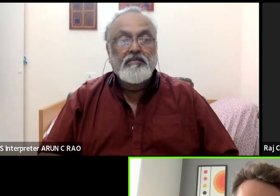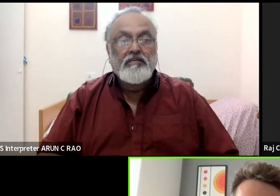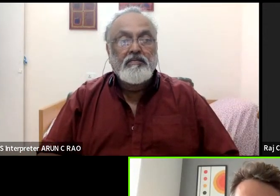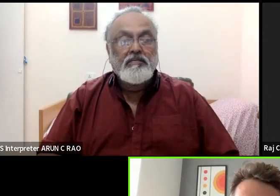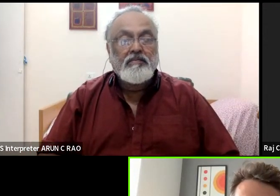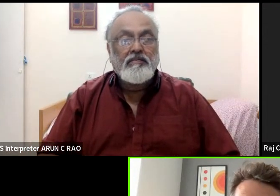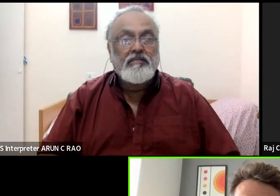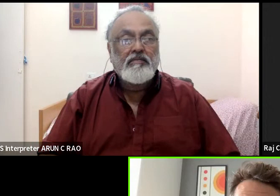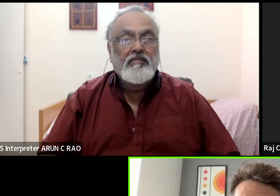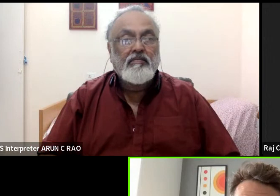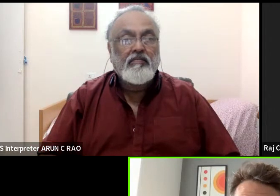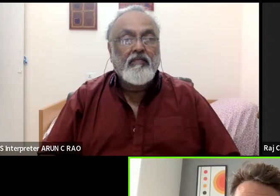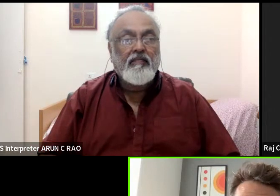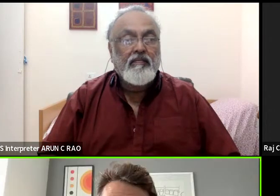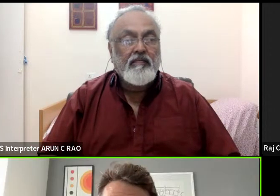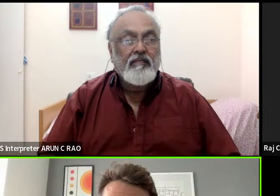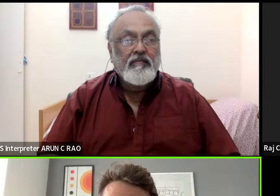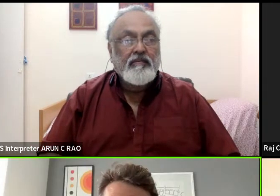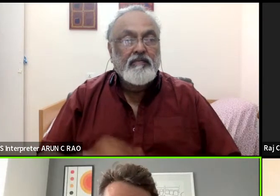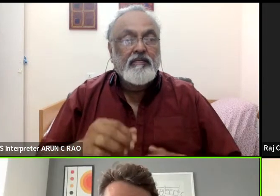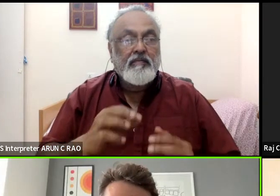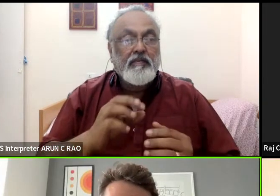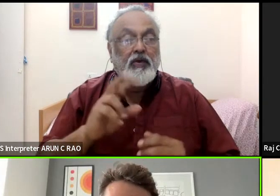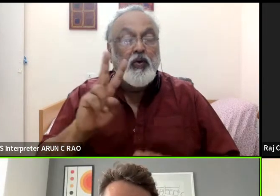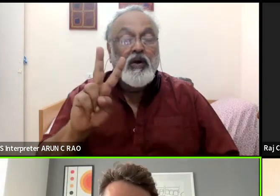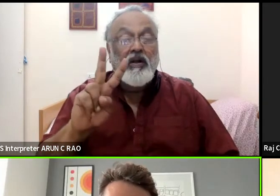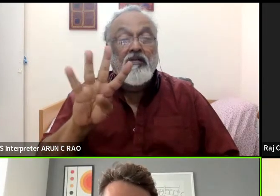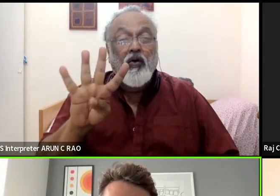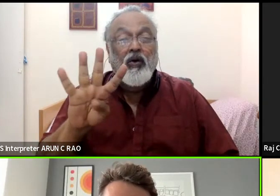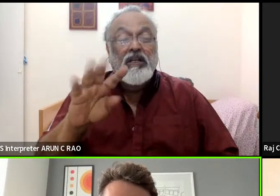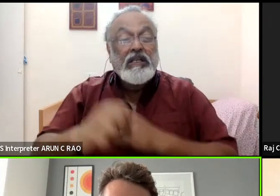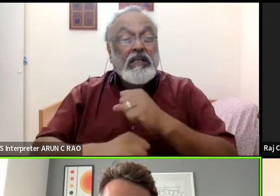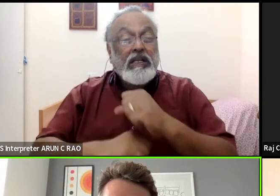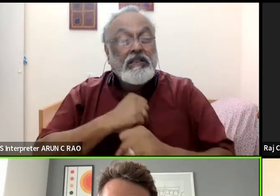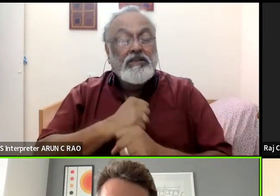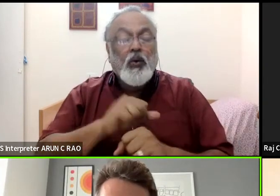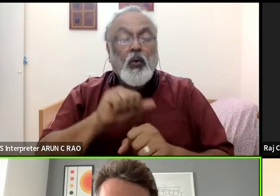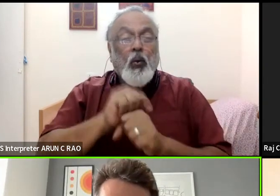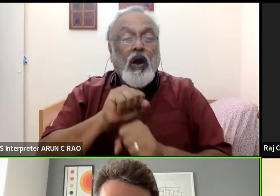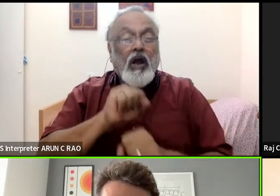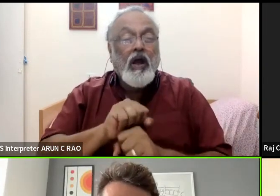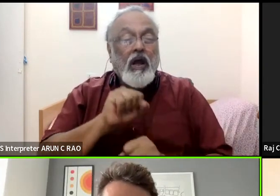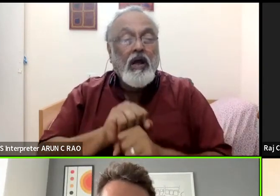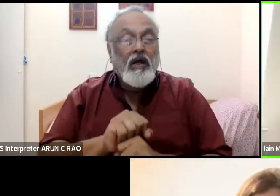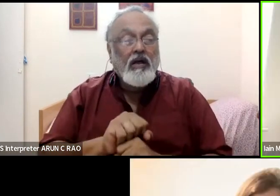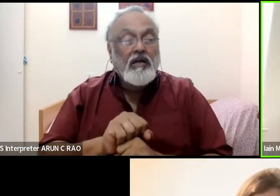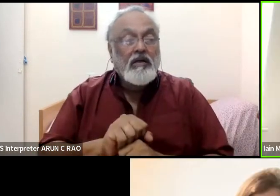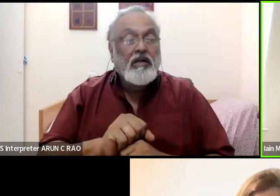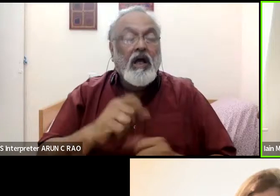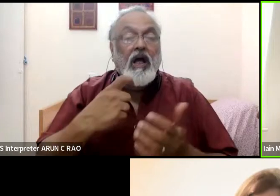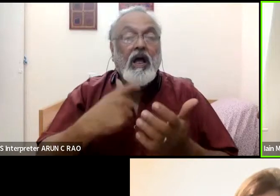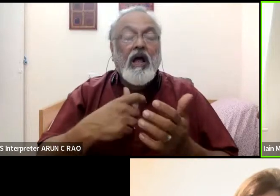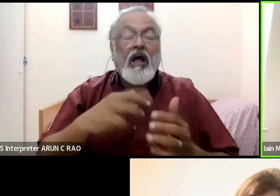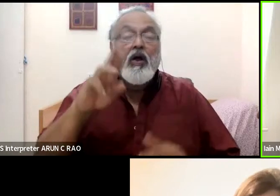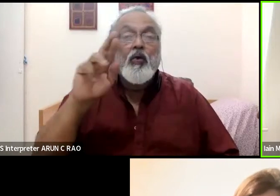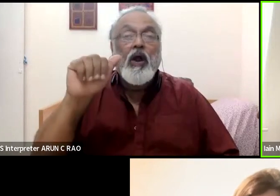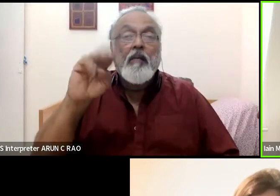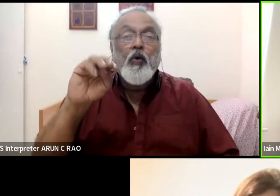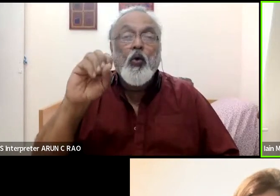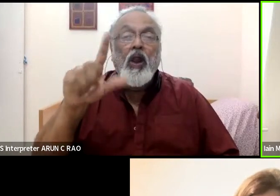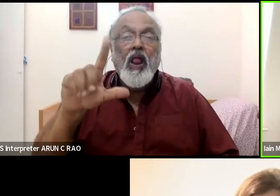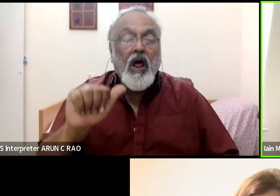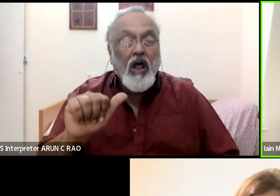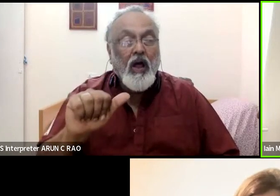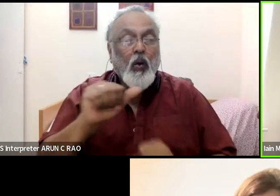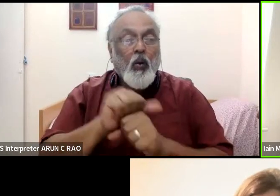Bank. With over 24 years of international experience as an urban and regional planner, urban designer and